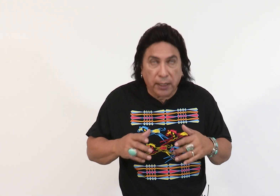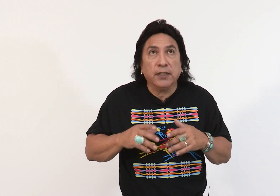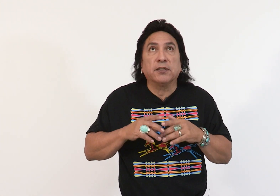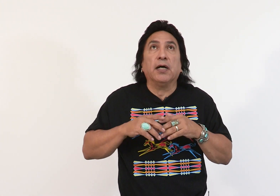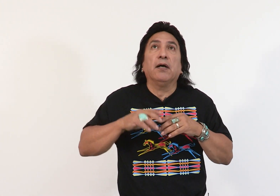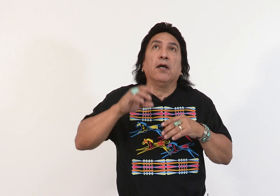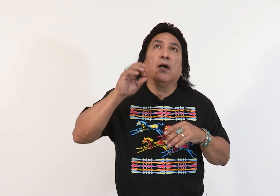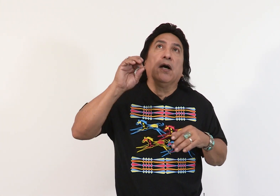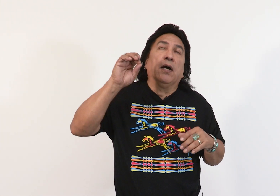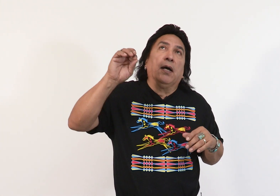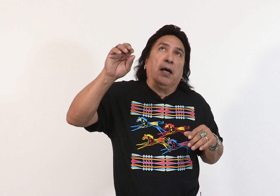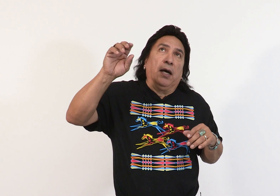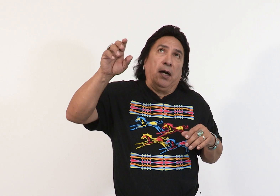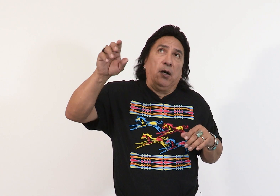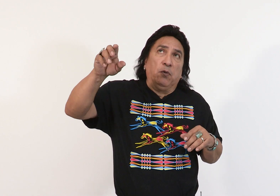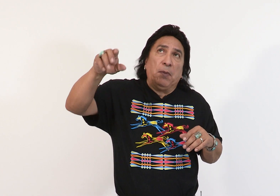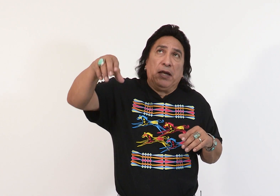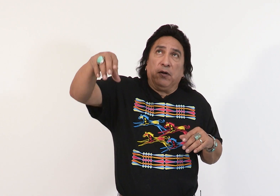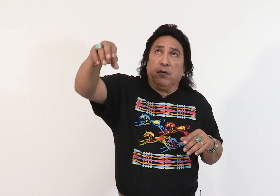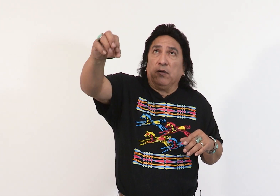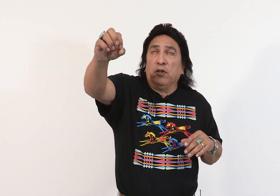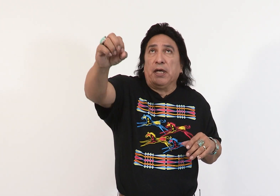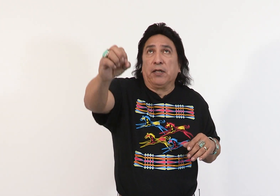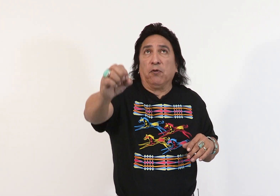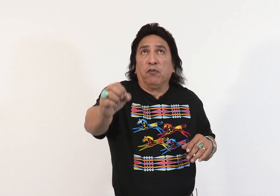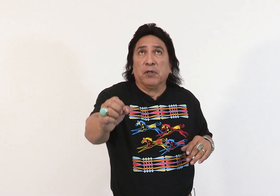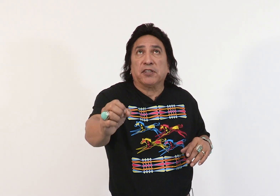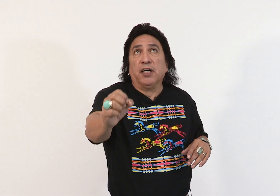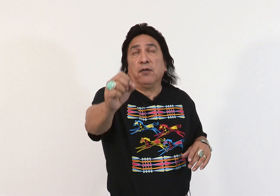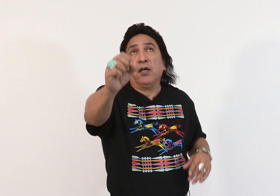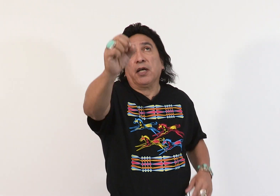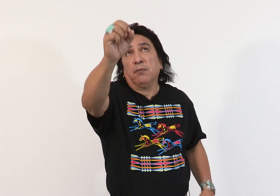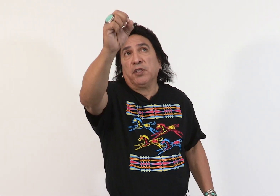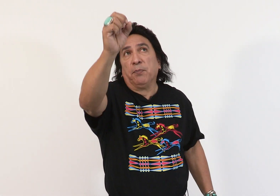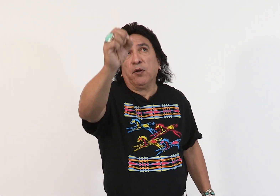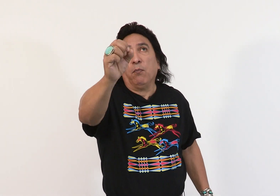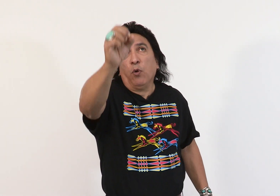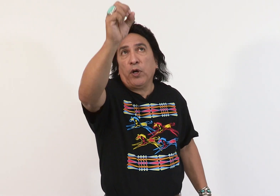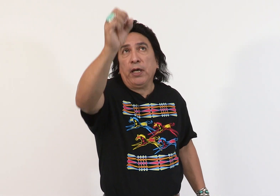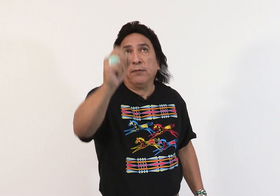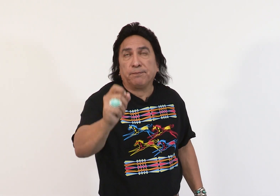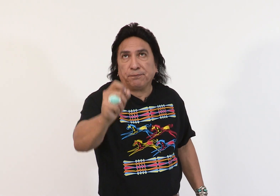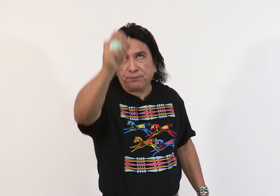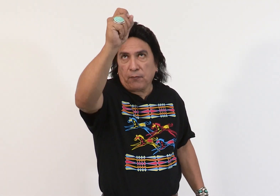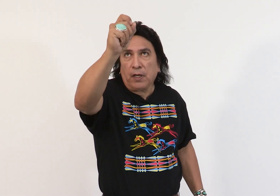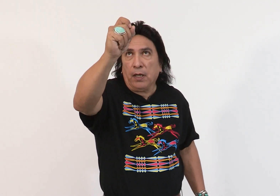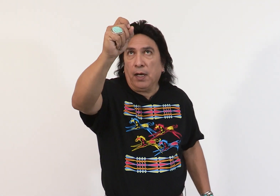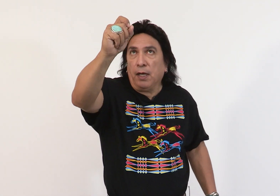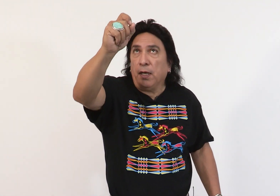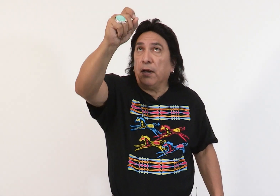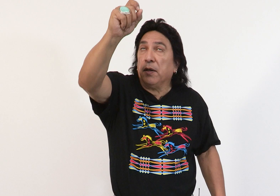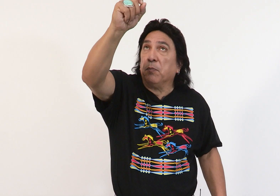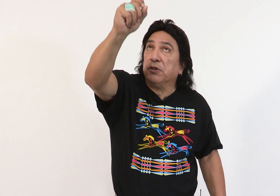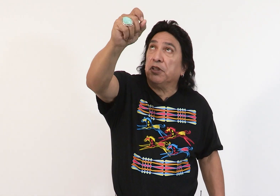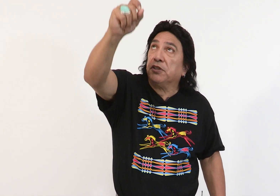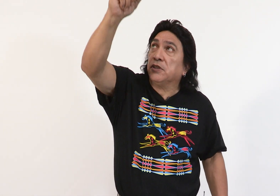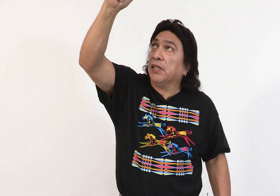is we may look at from the sun comes up in the morning in the positions at